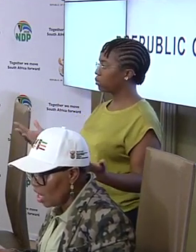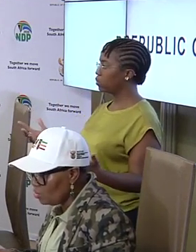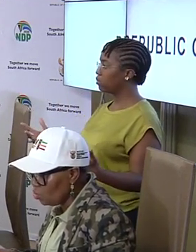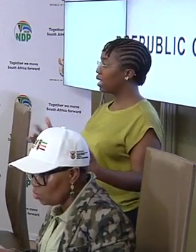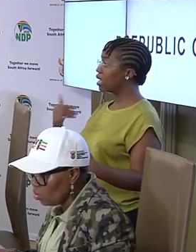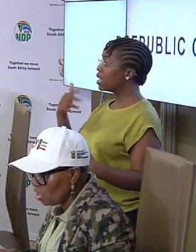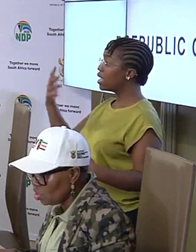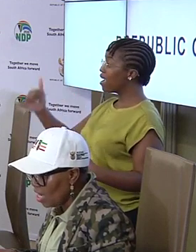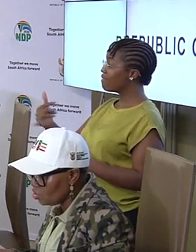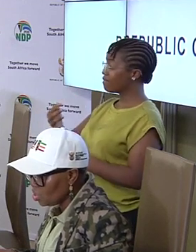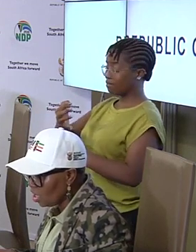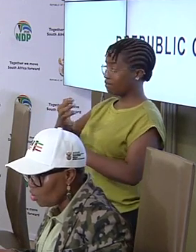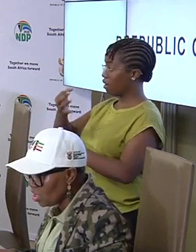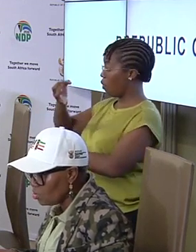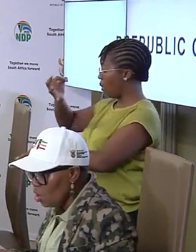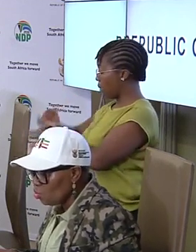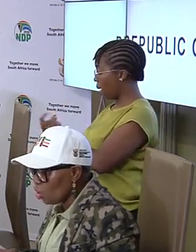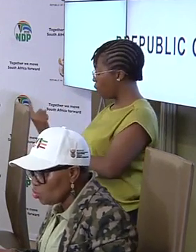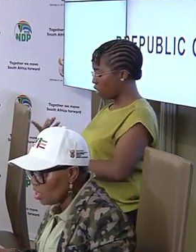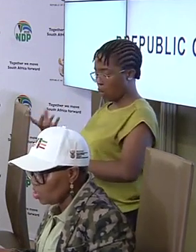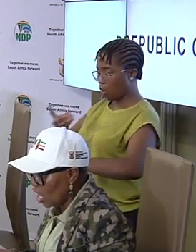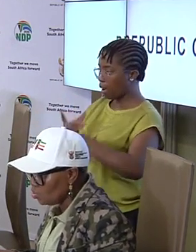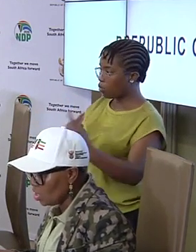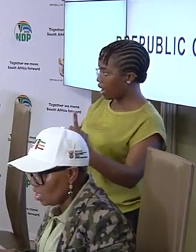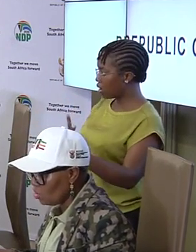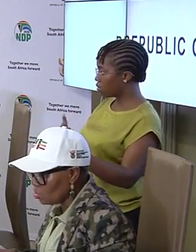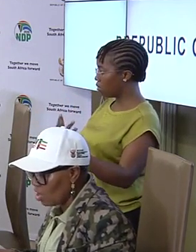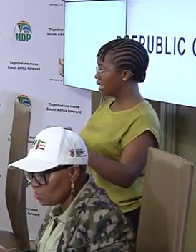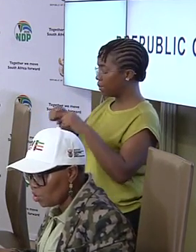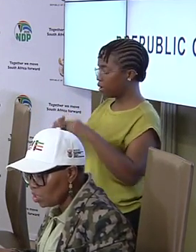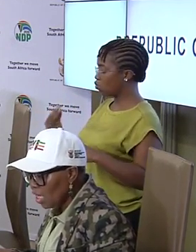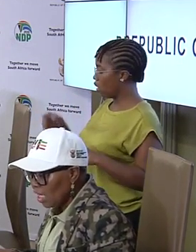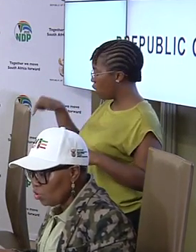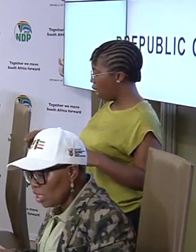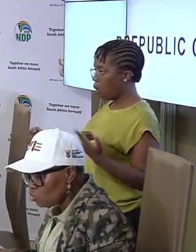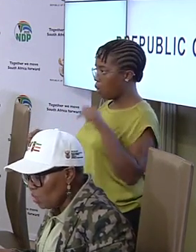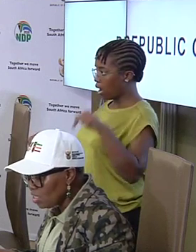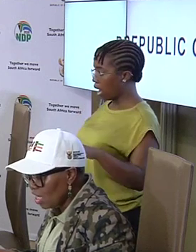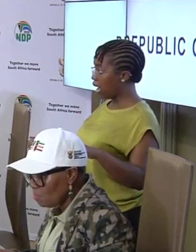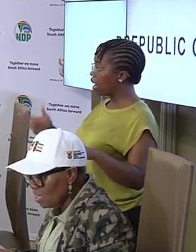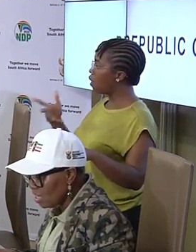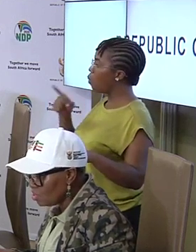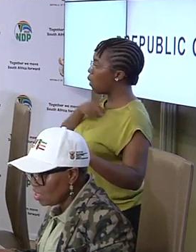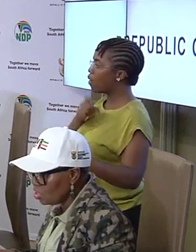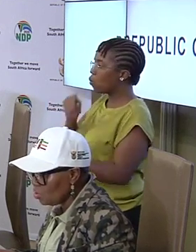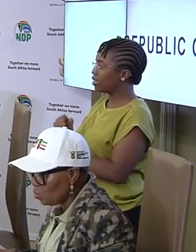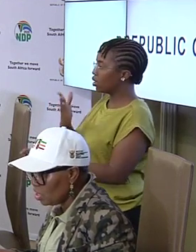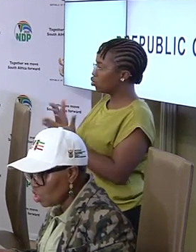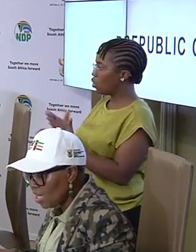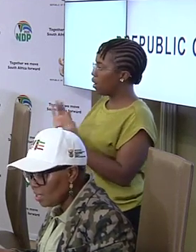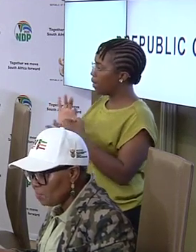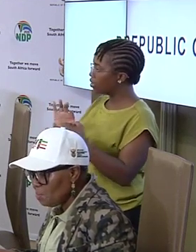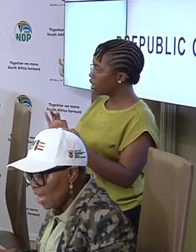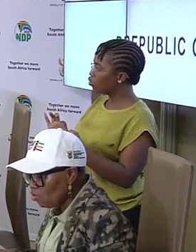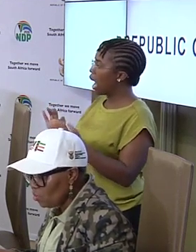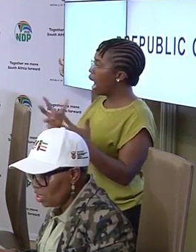the child during the lockdown, who's not with the child during the lockdown period, in order to maintain a personal relationship with the